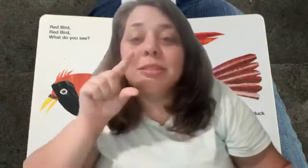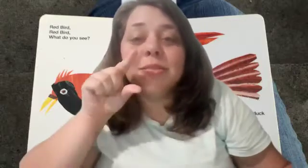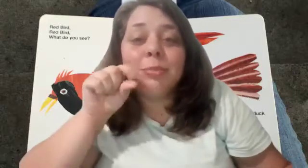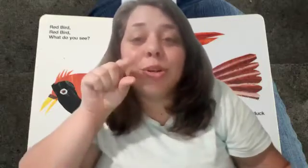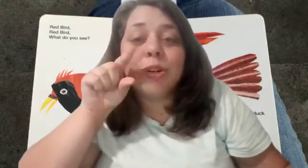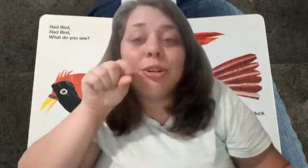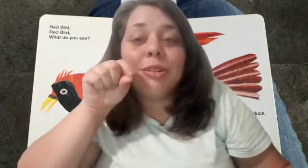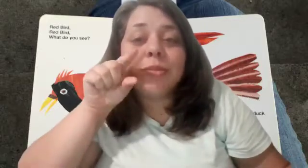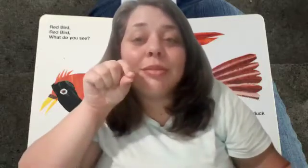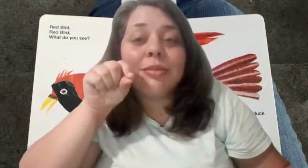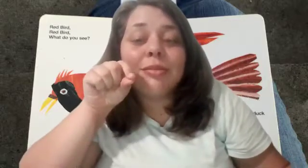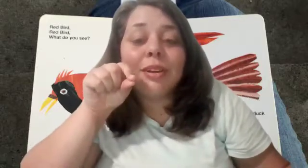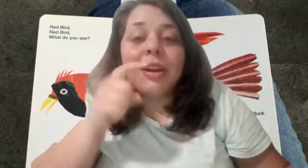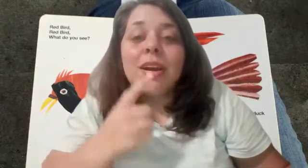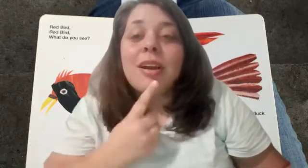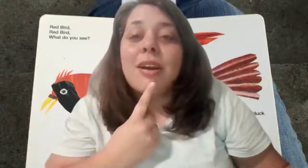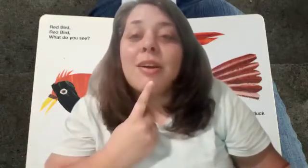Red bird,